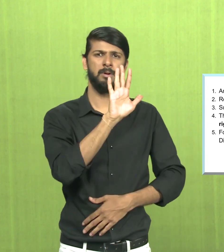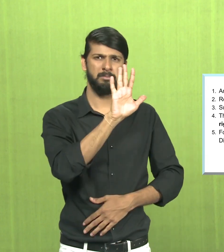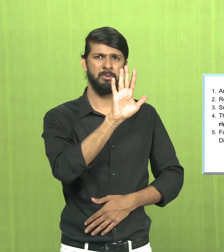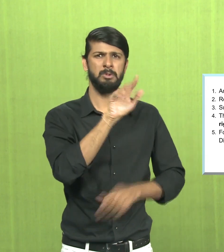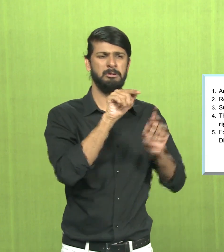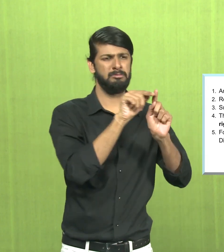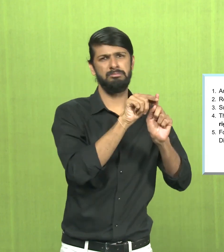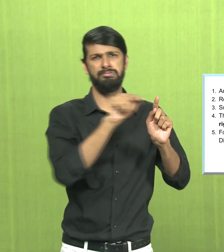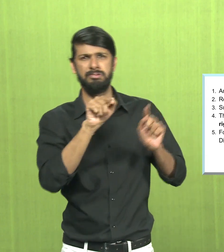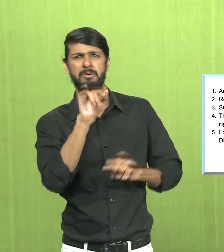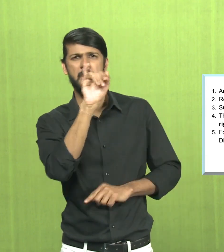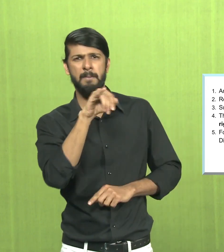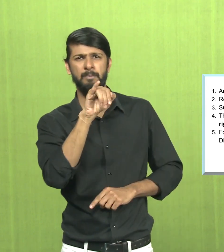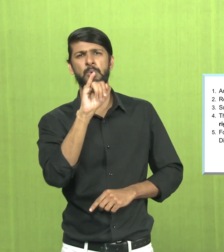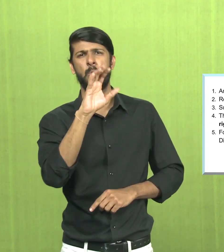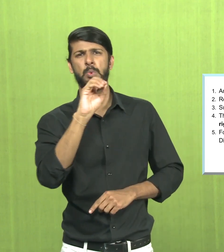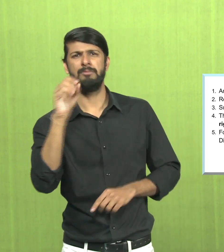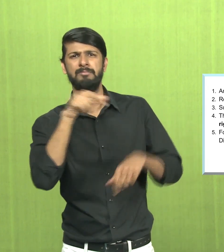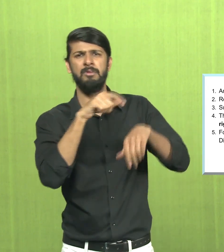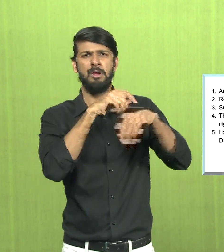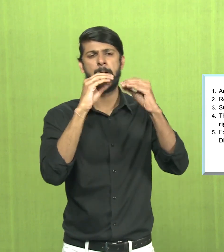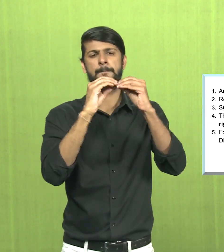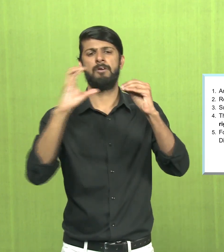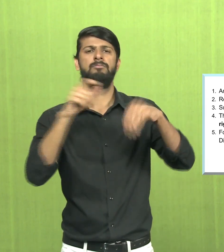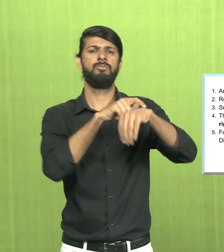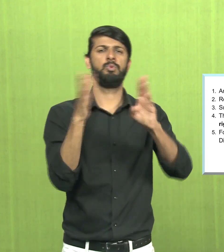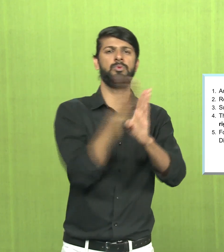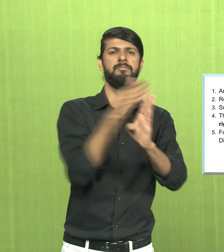during the 5th to the 6th century BC.